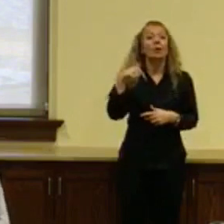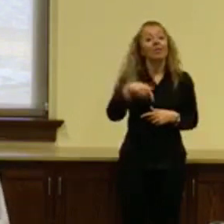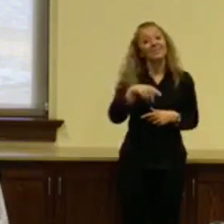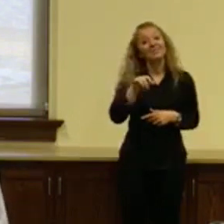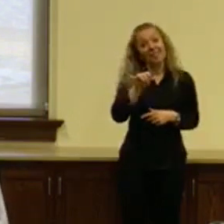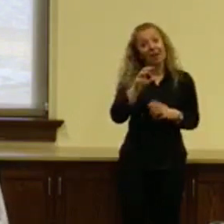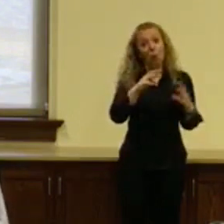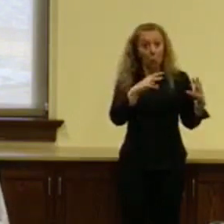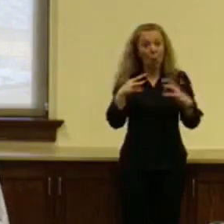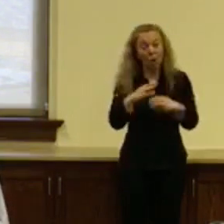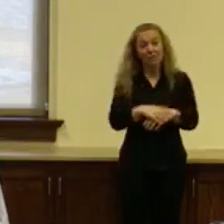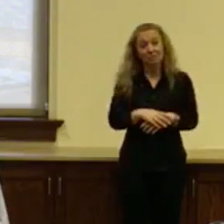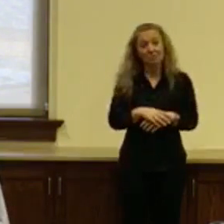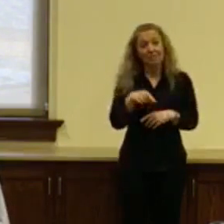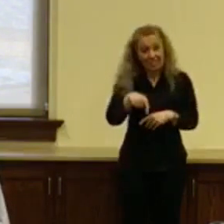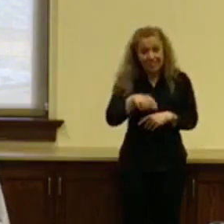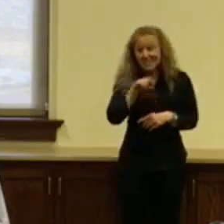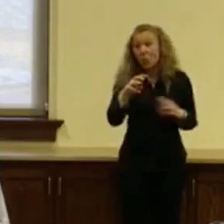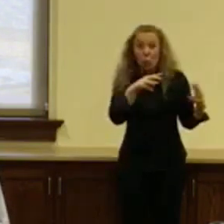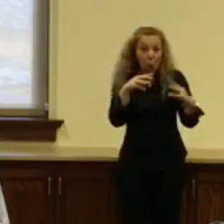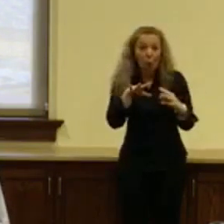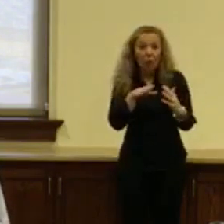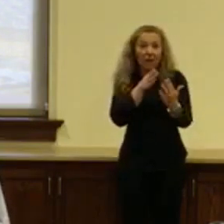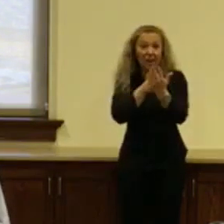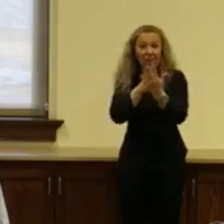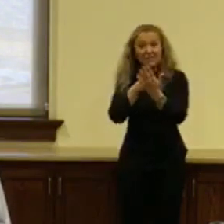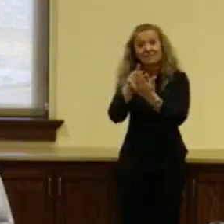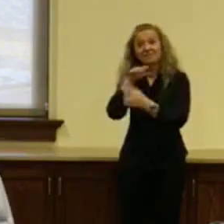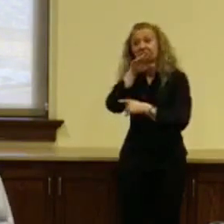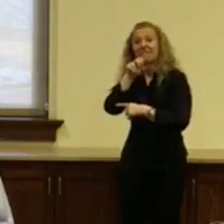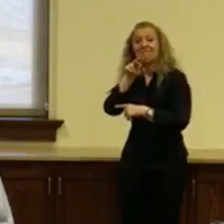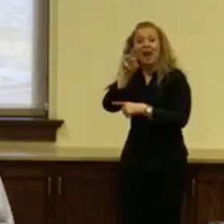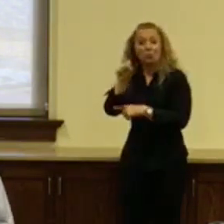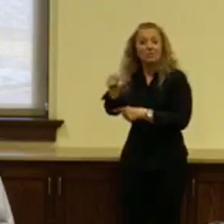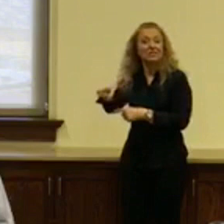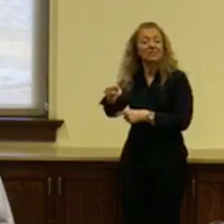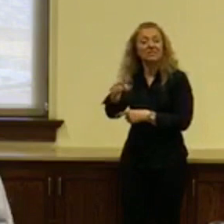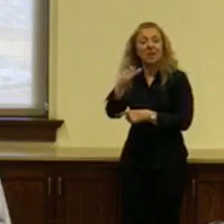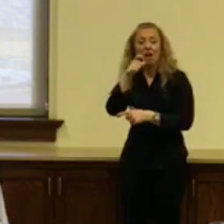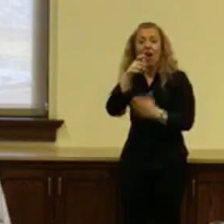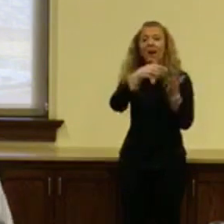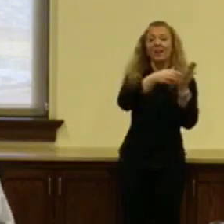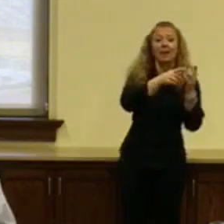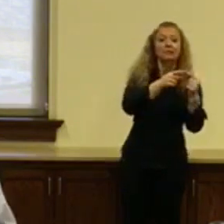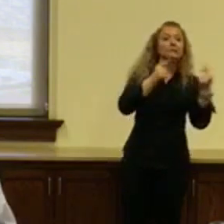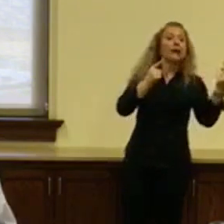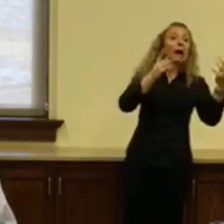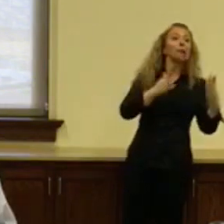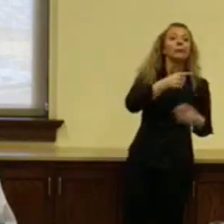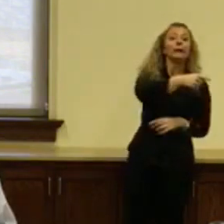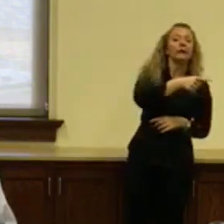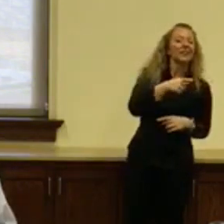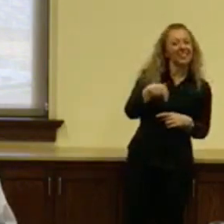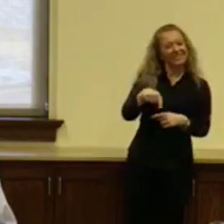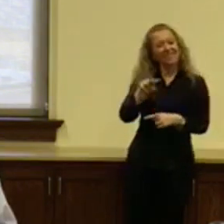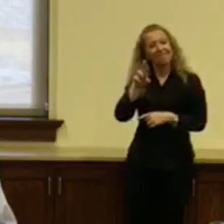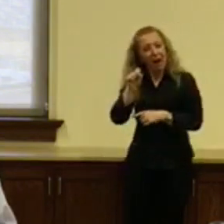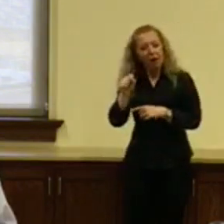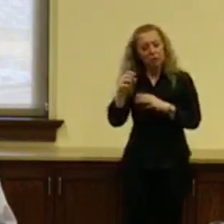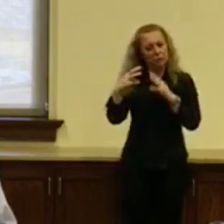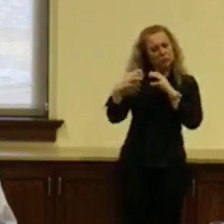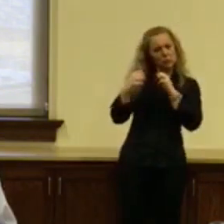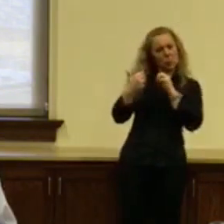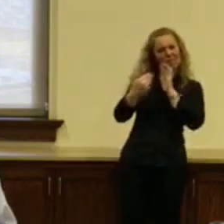war. This is a war against the virus, not against a foreign enemy that we've traditionally seen. So I think